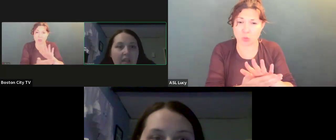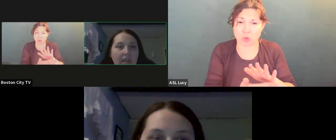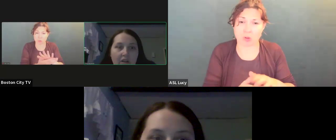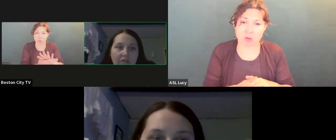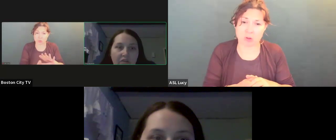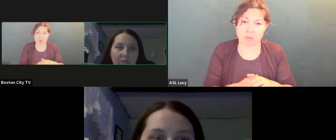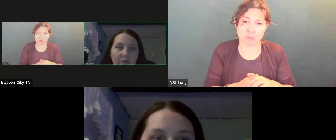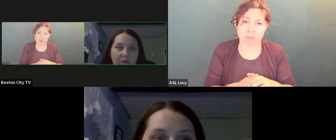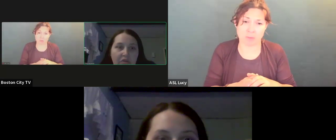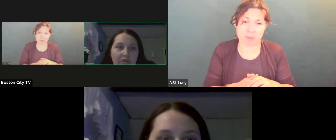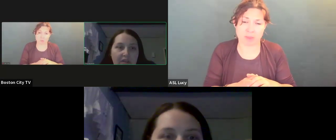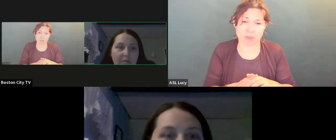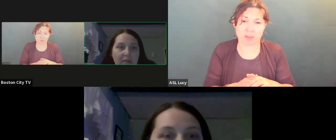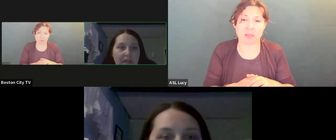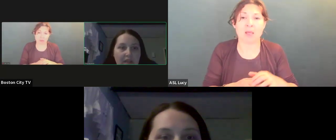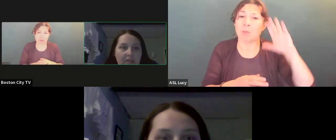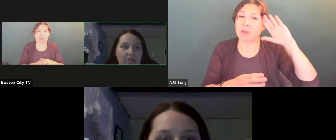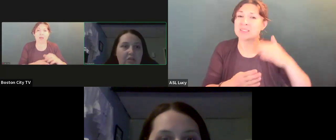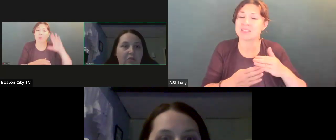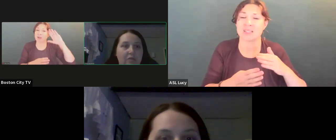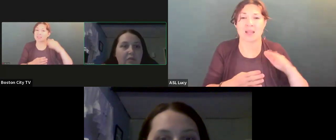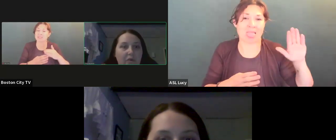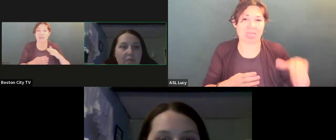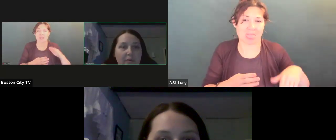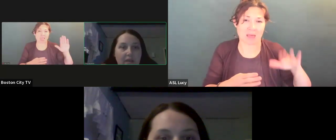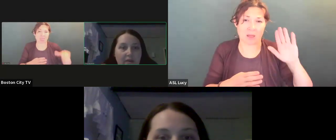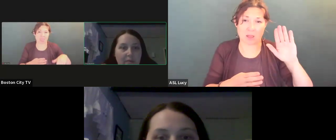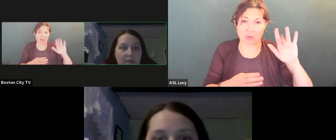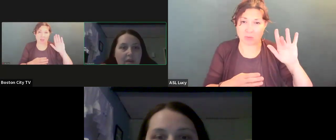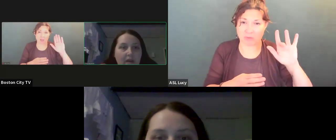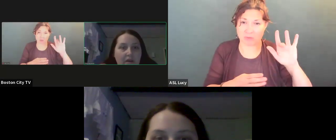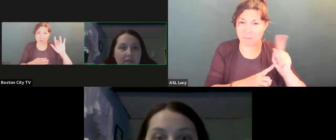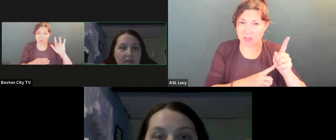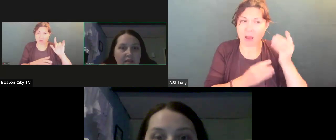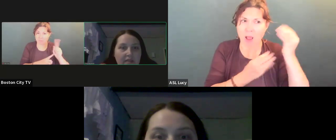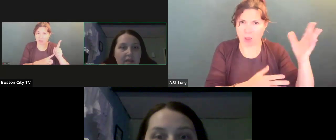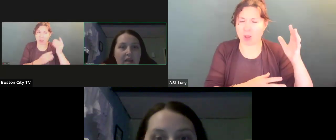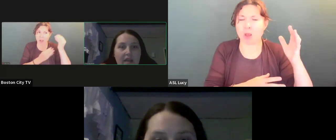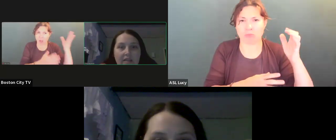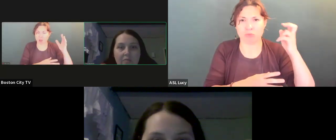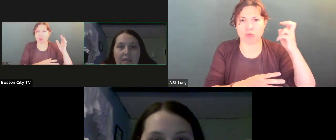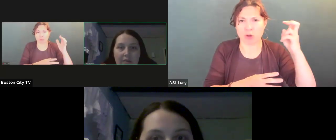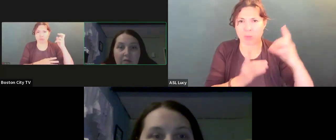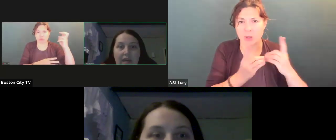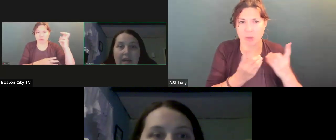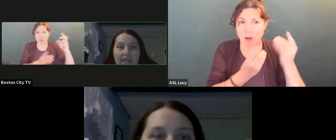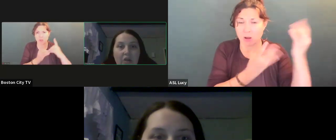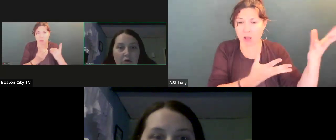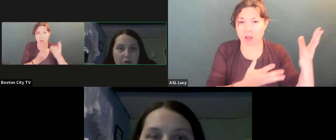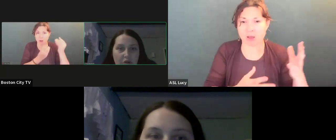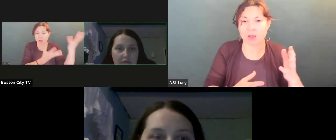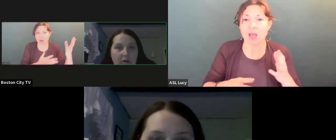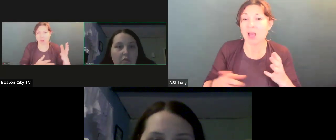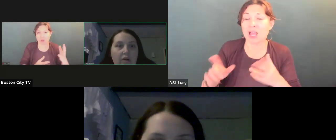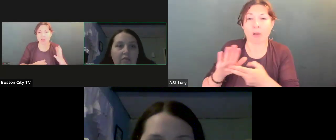He was 25 minutes late. I had also spoke to transportation to inform them of this, as he was labeled as a no-show,